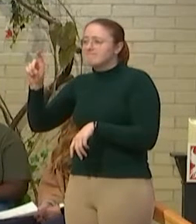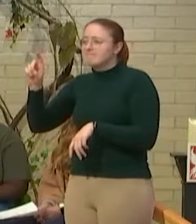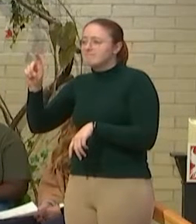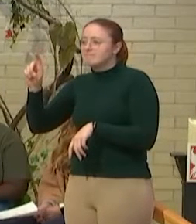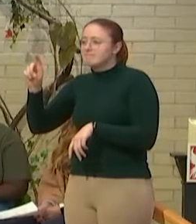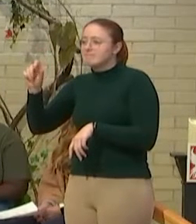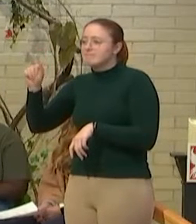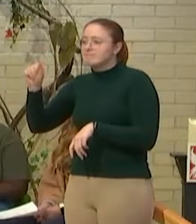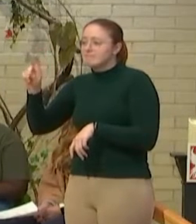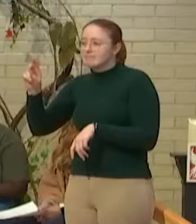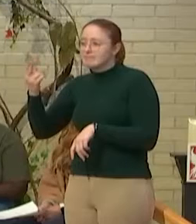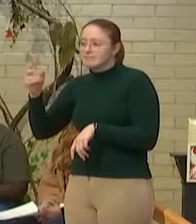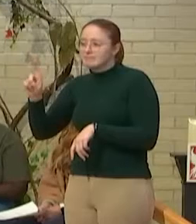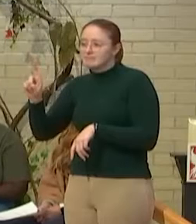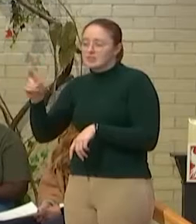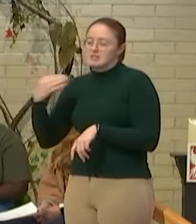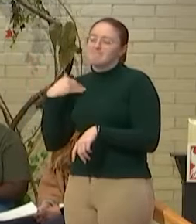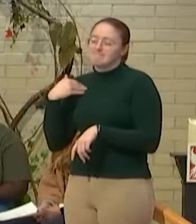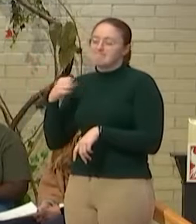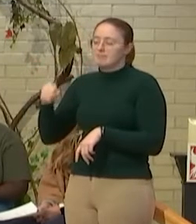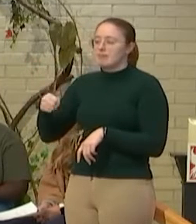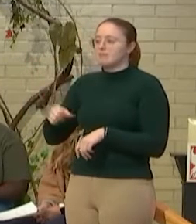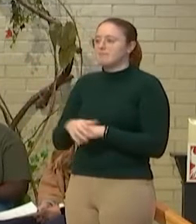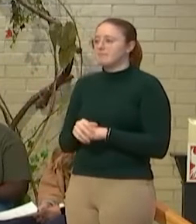like ADD or ADHD.